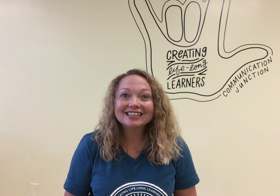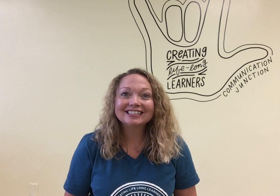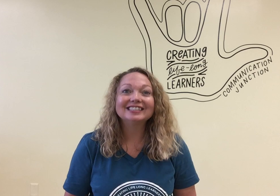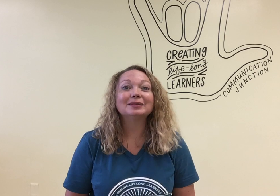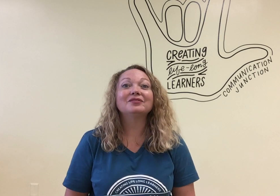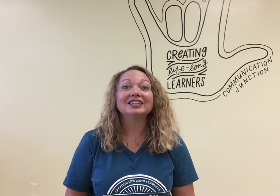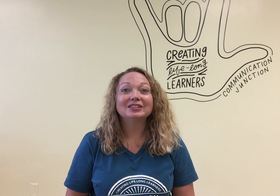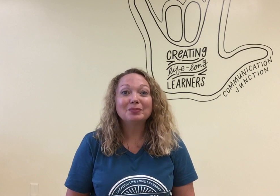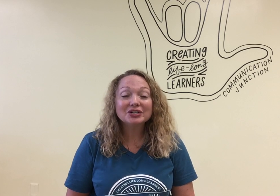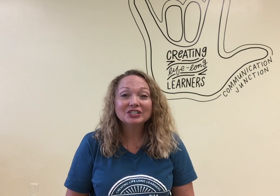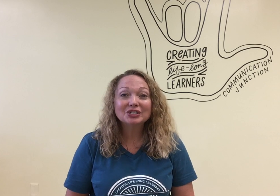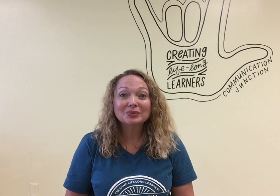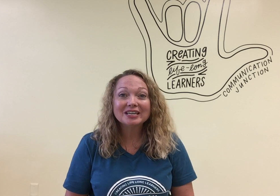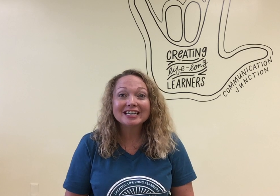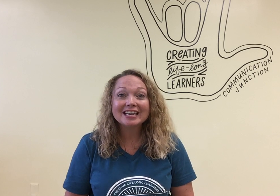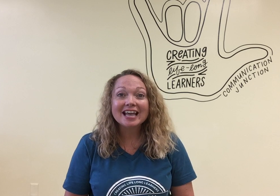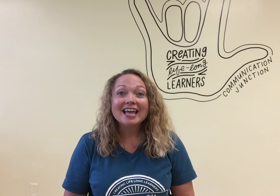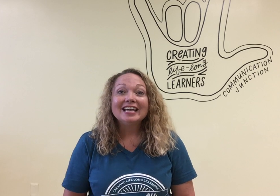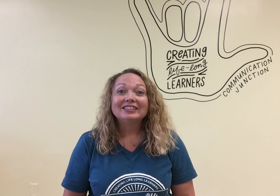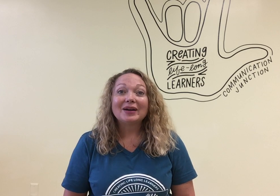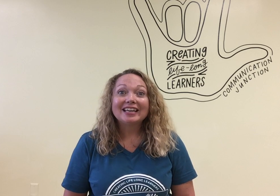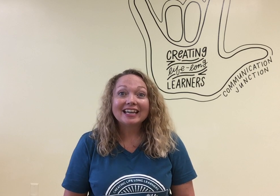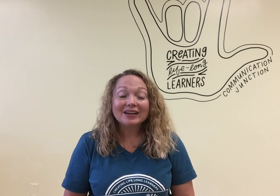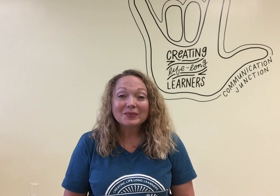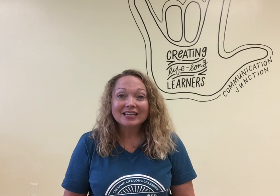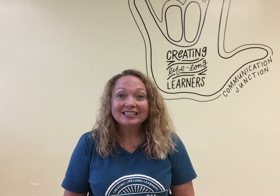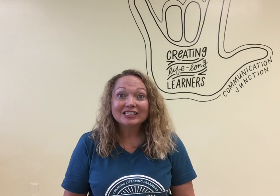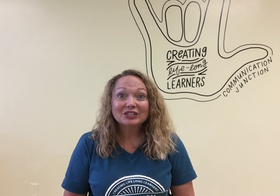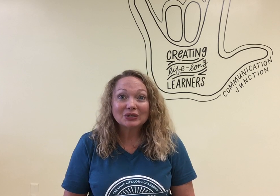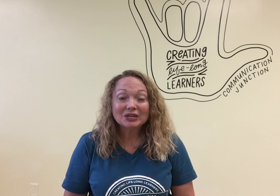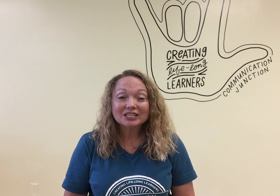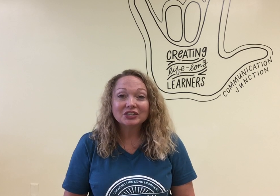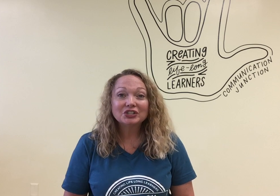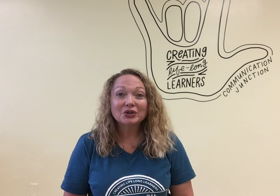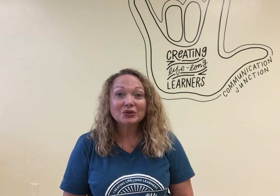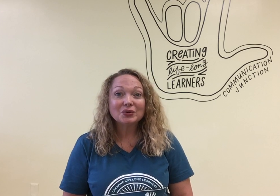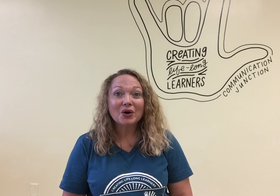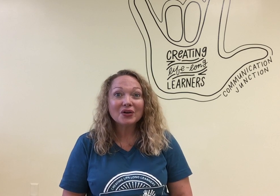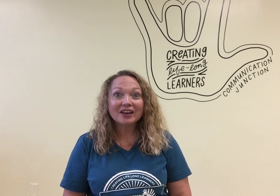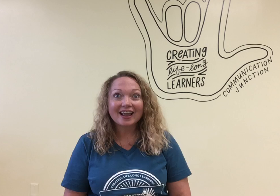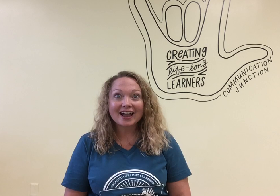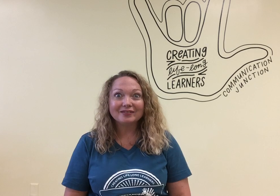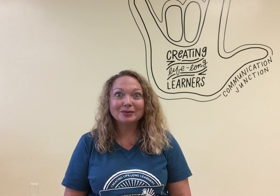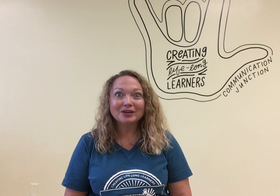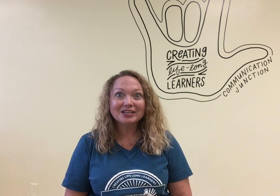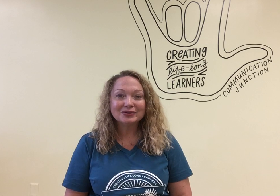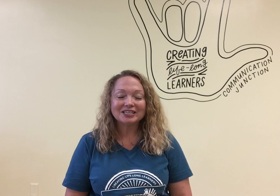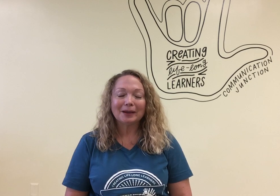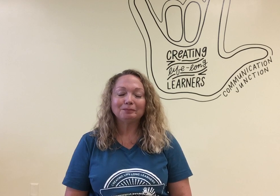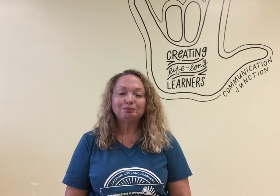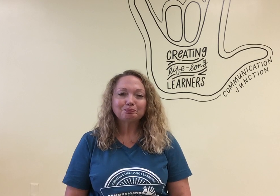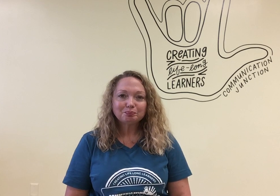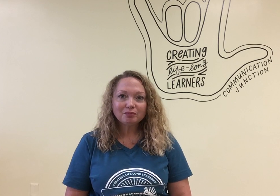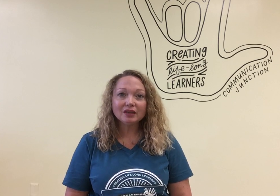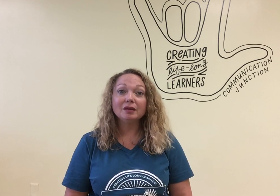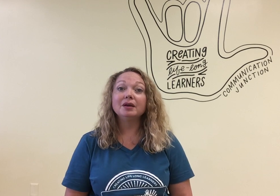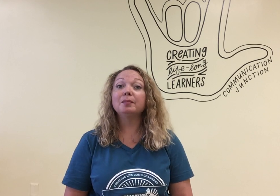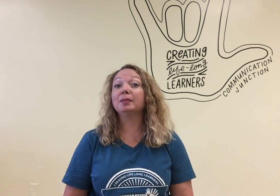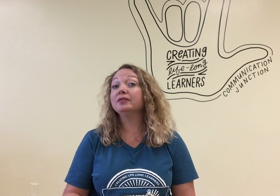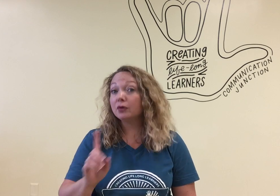and some fun books to read, so I can't wait to get started to show you all that I have to bring you today. But before